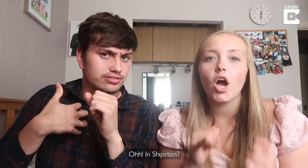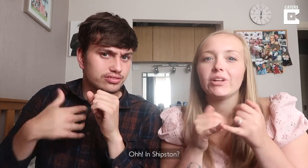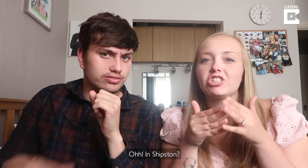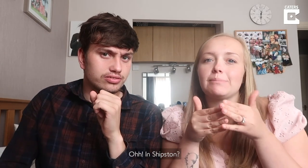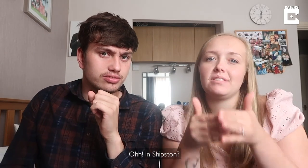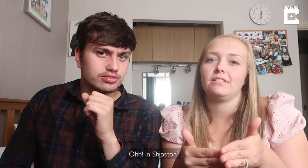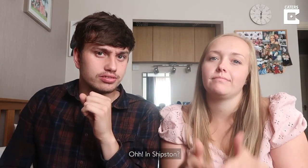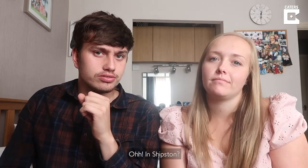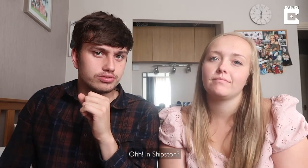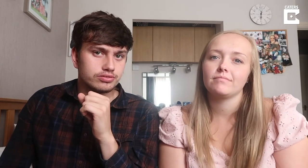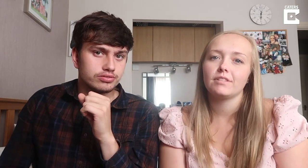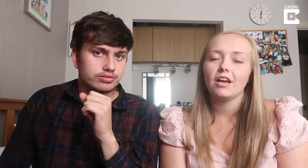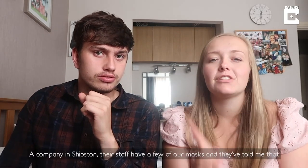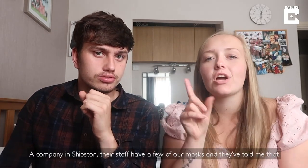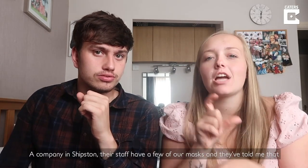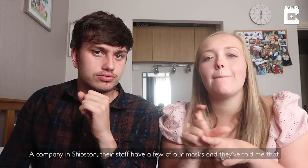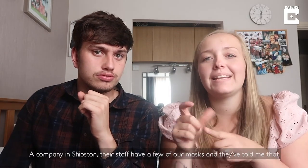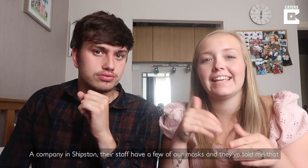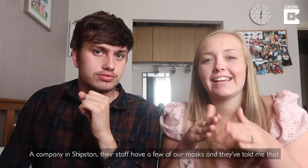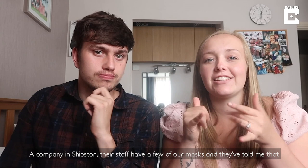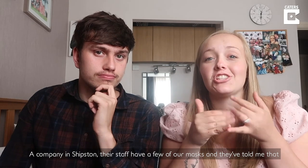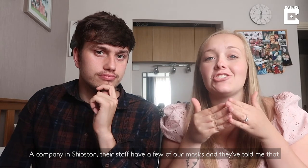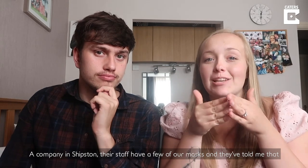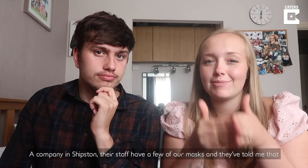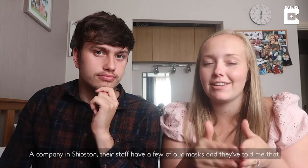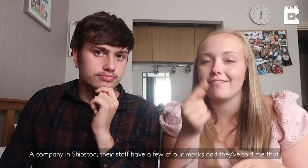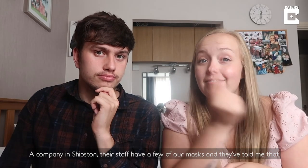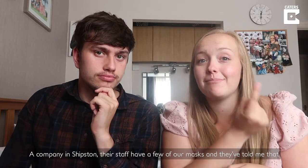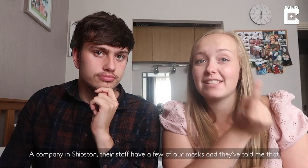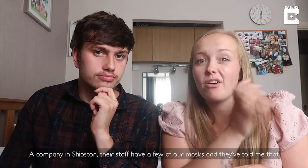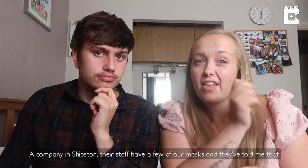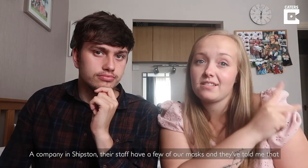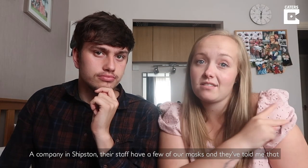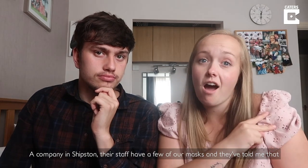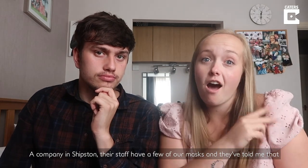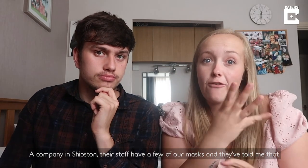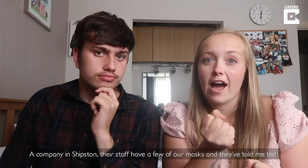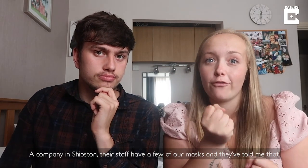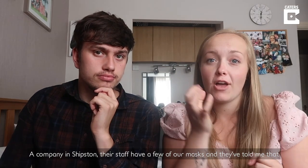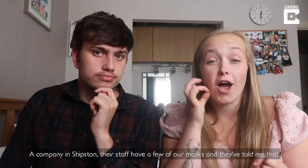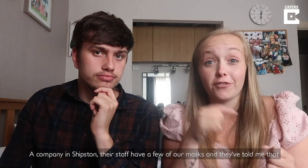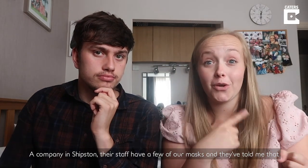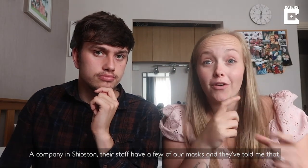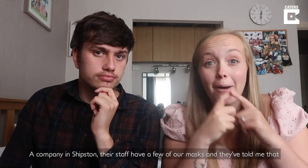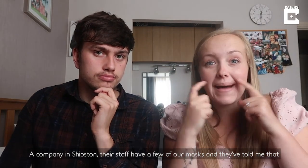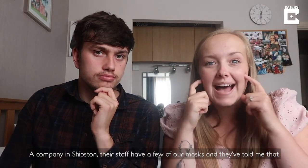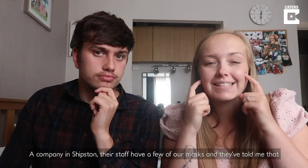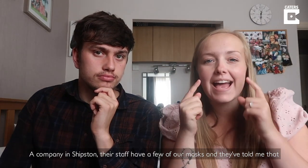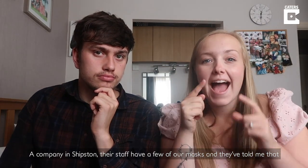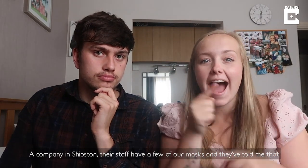Oh, in Shipston. So a company in Shipston themselves, their staff have a few of our masks,